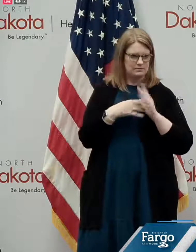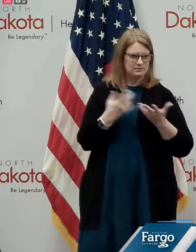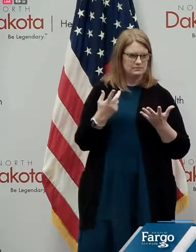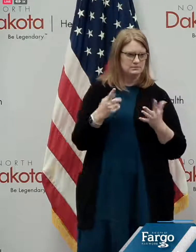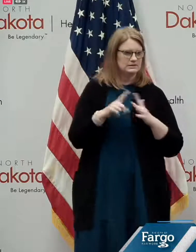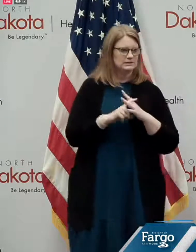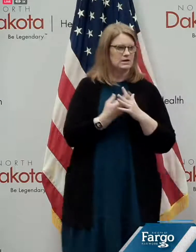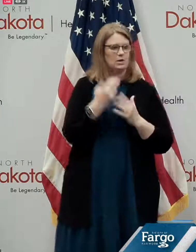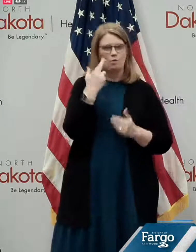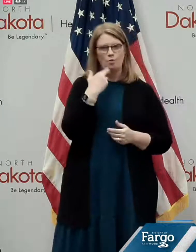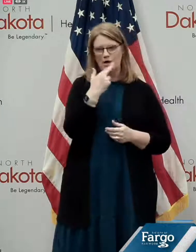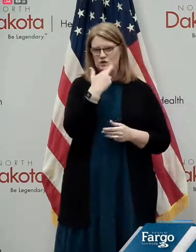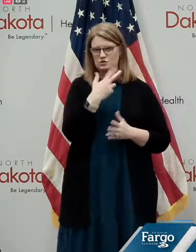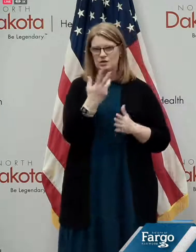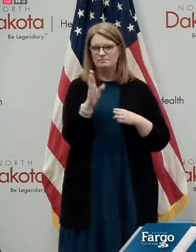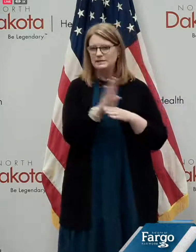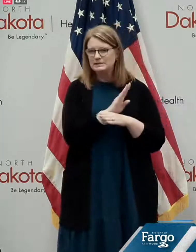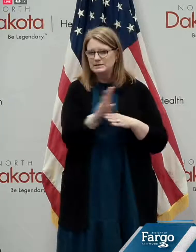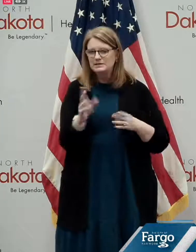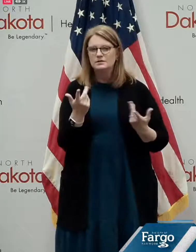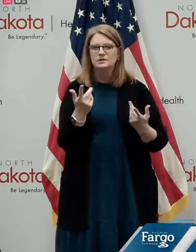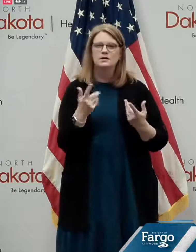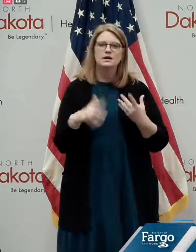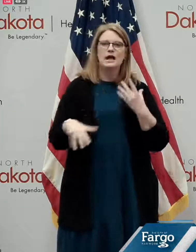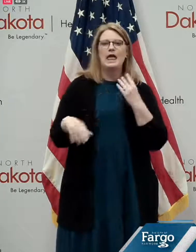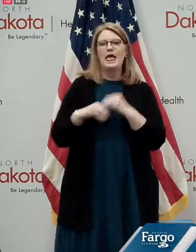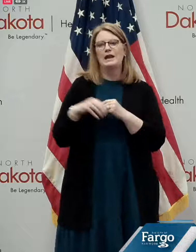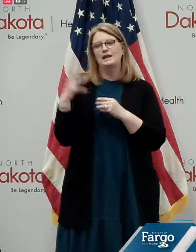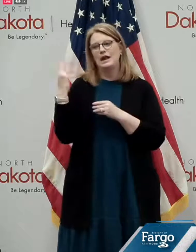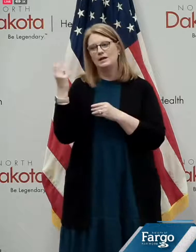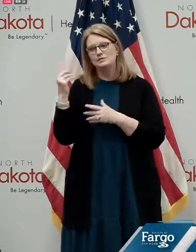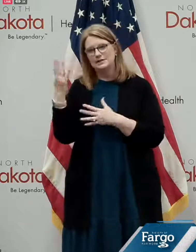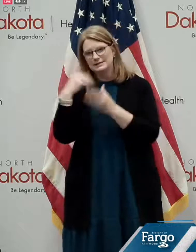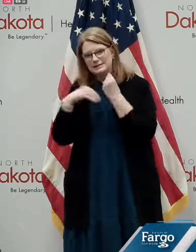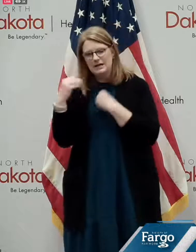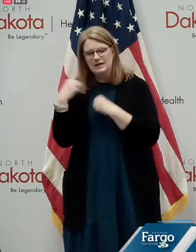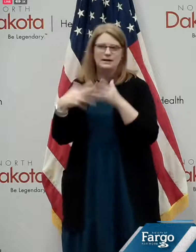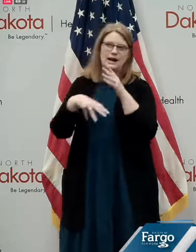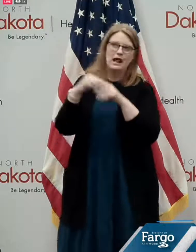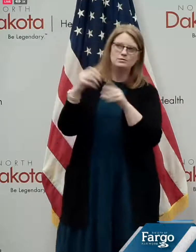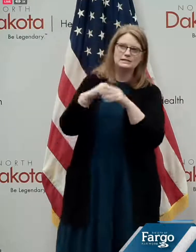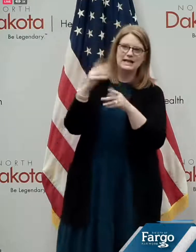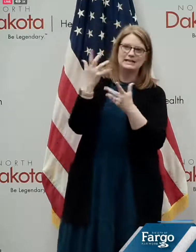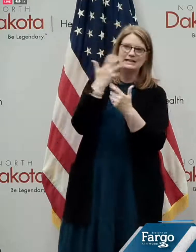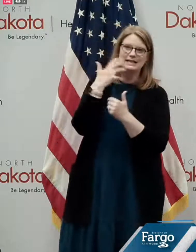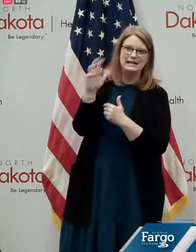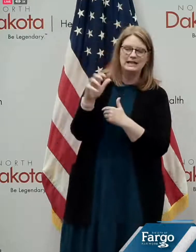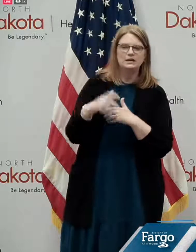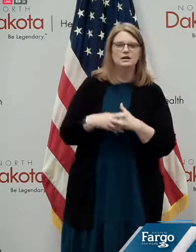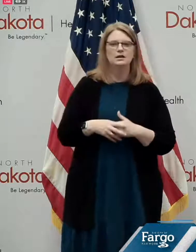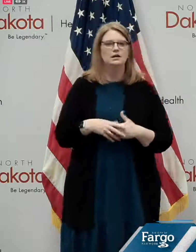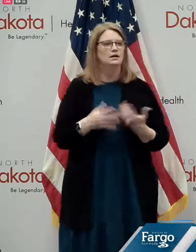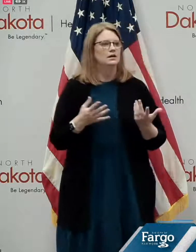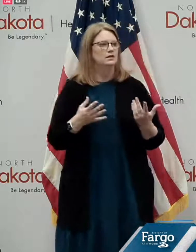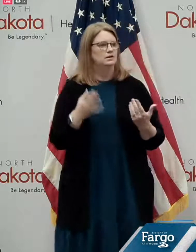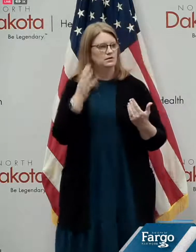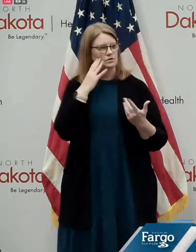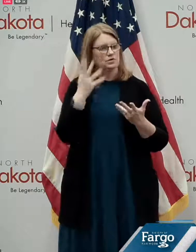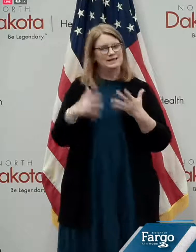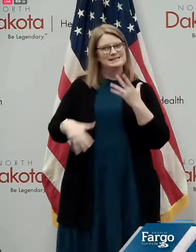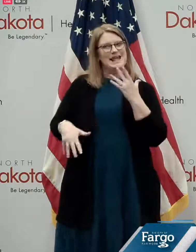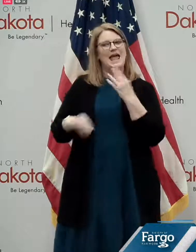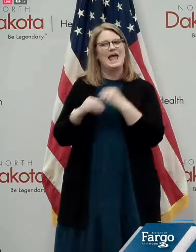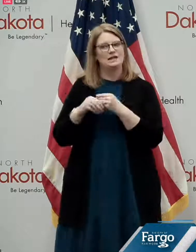with the restaurant industry, we've got the expanded outdoor dining, we've got the outdoor heating. Let's expand the season during which we can eat